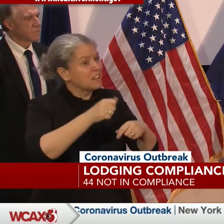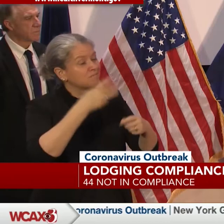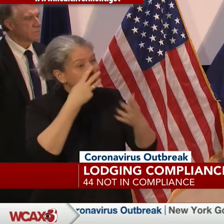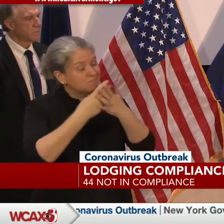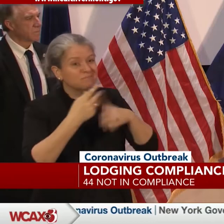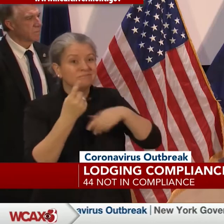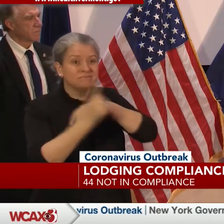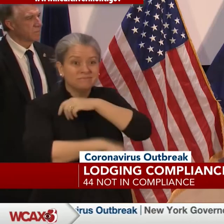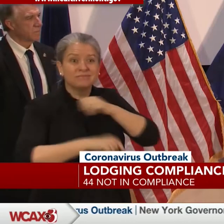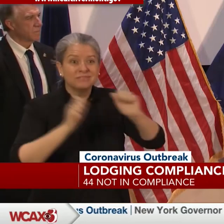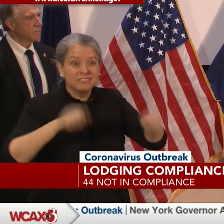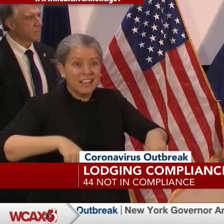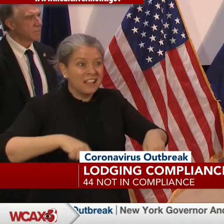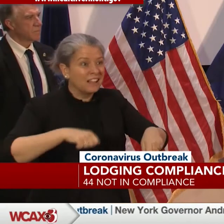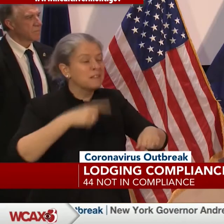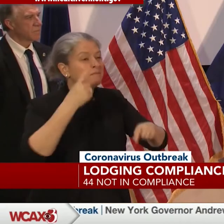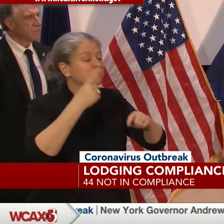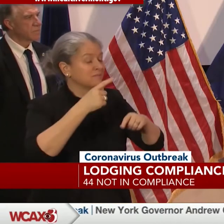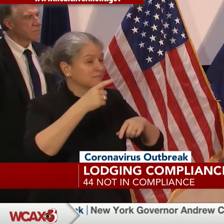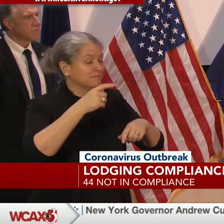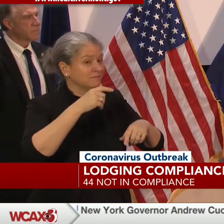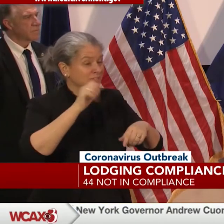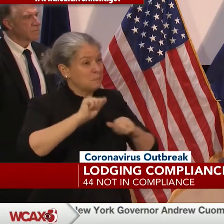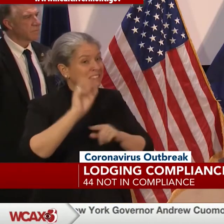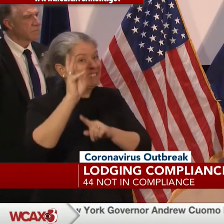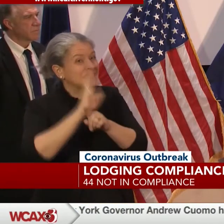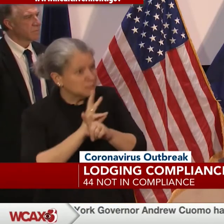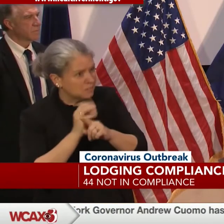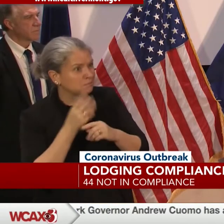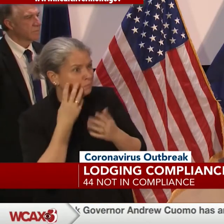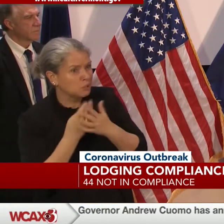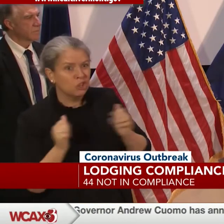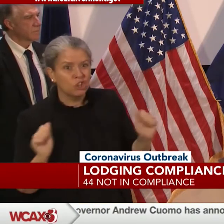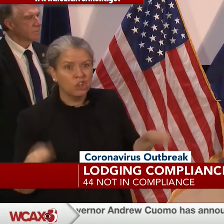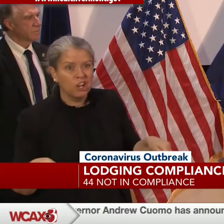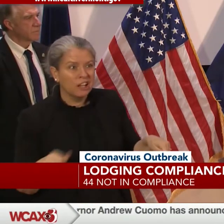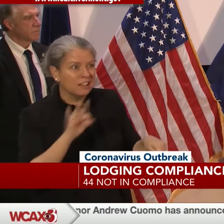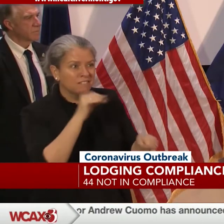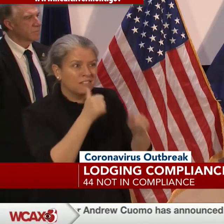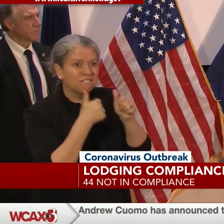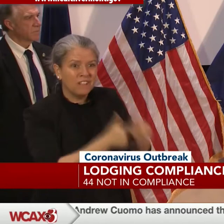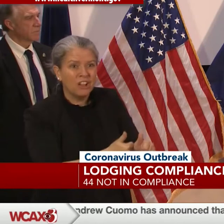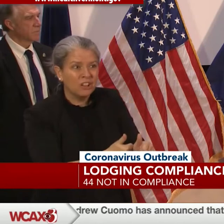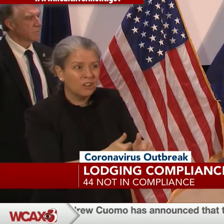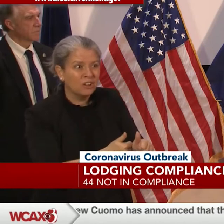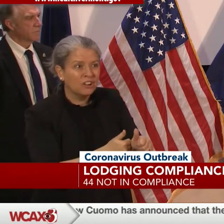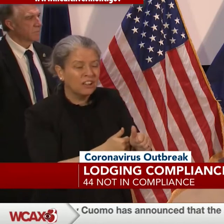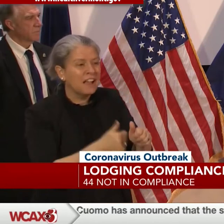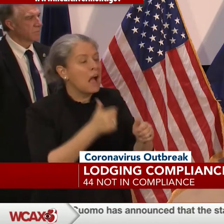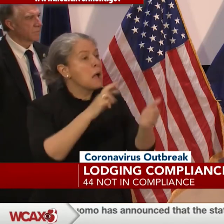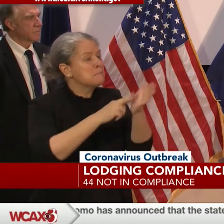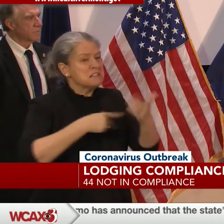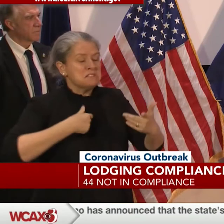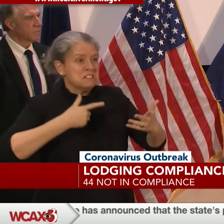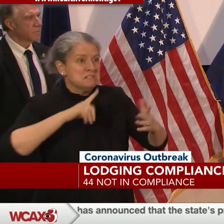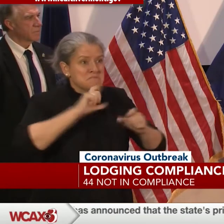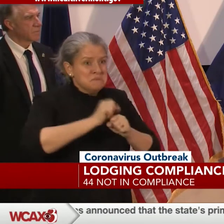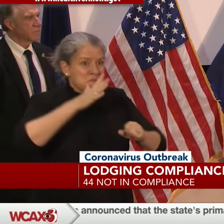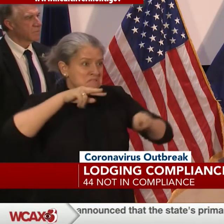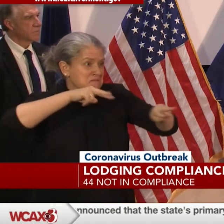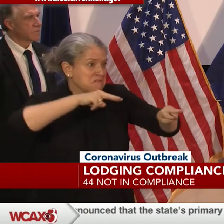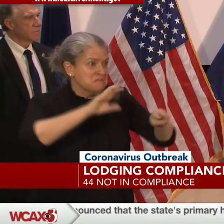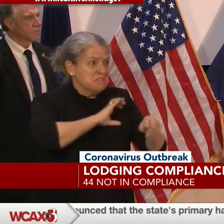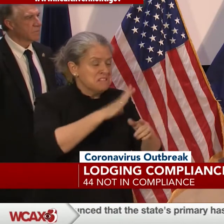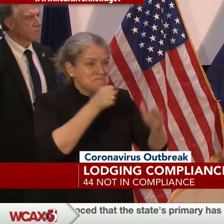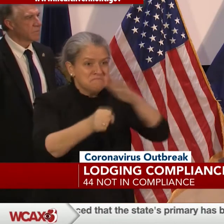a $500 fine and a maximum penalty of 6 months imprisonment. I want to be very clear, the last thing any of us want to do